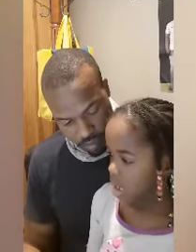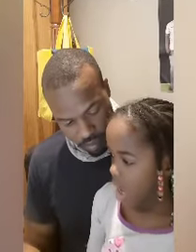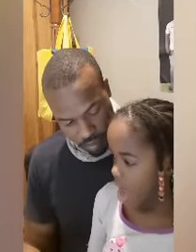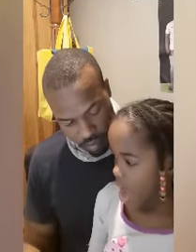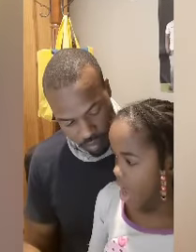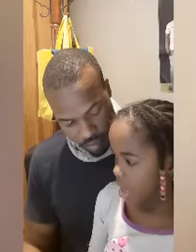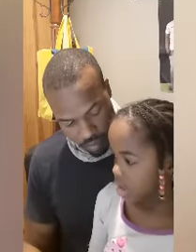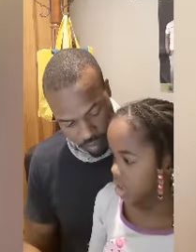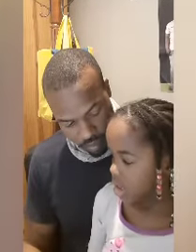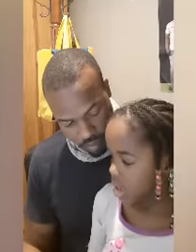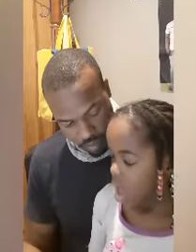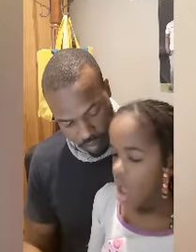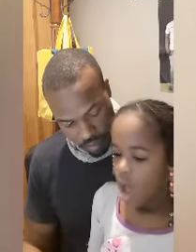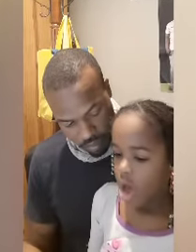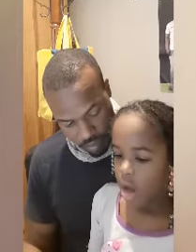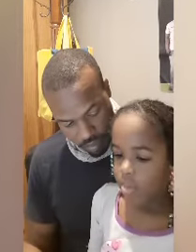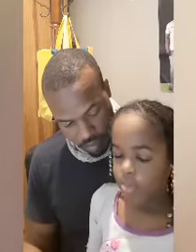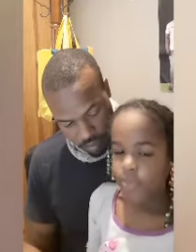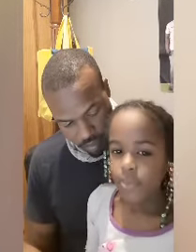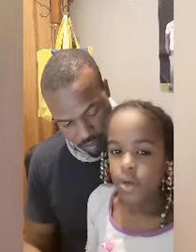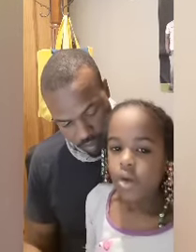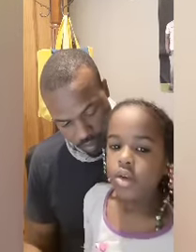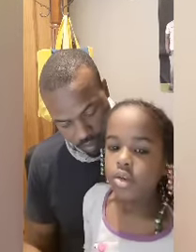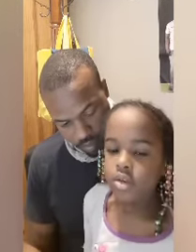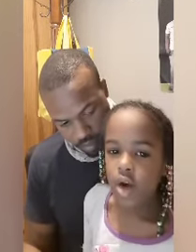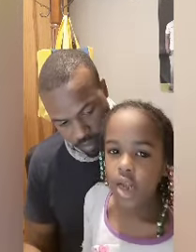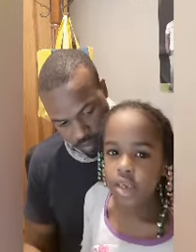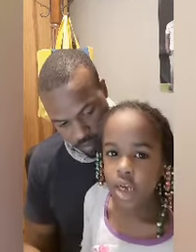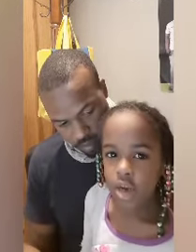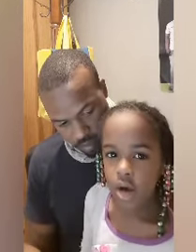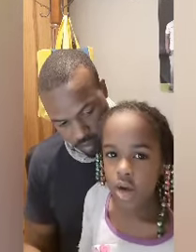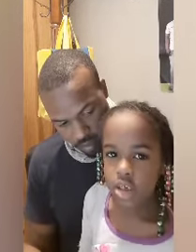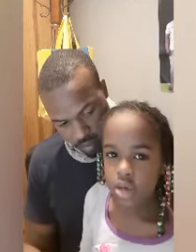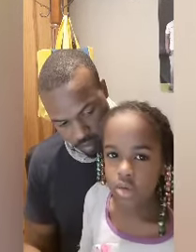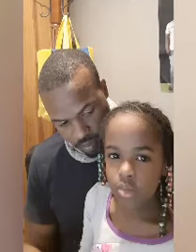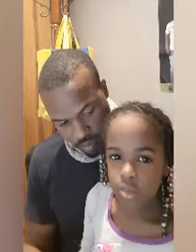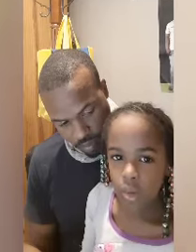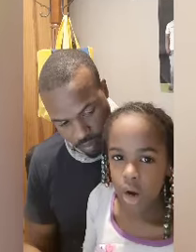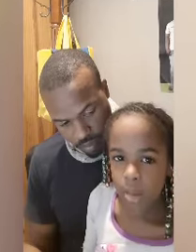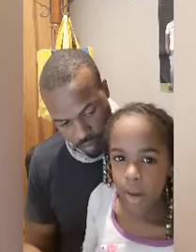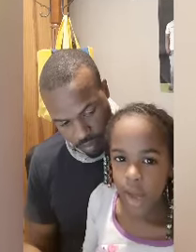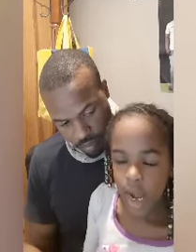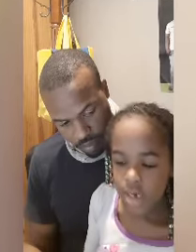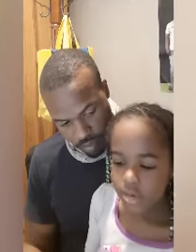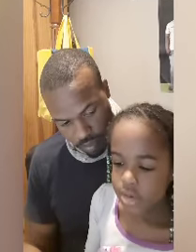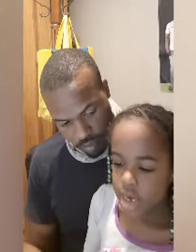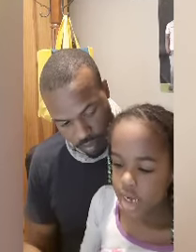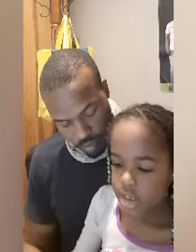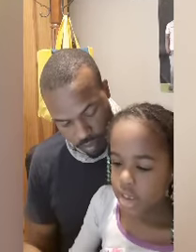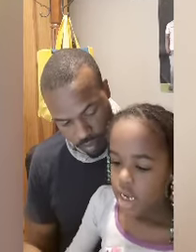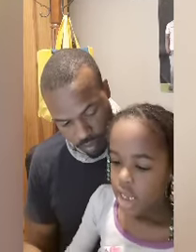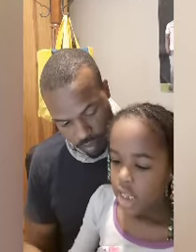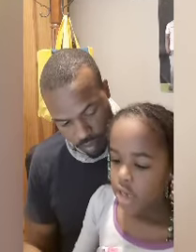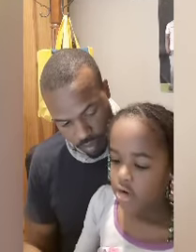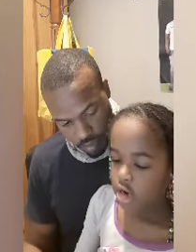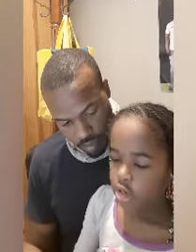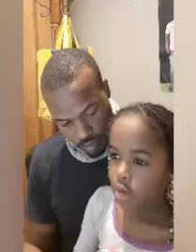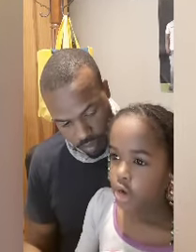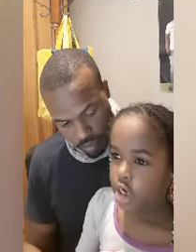going to add, um, dogs can also work by exercising. They can also go